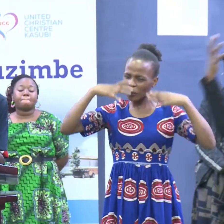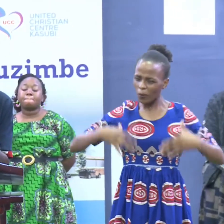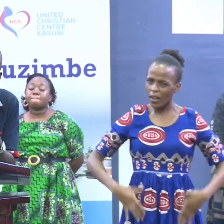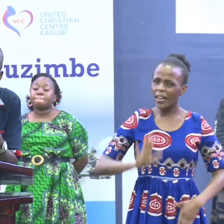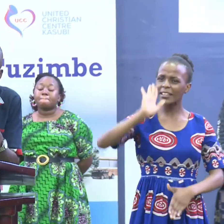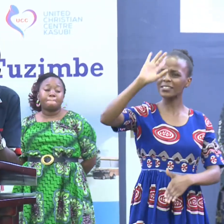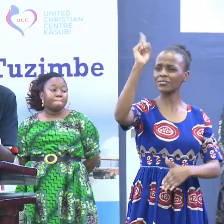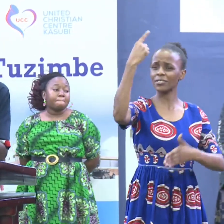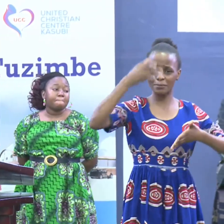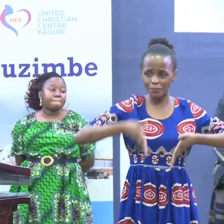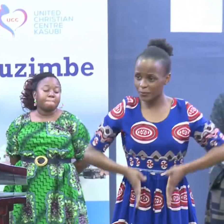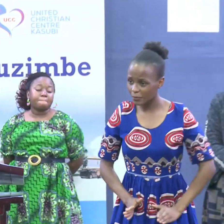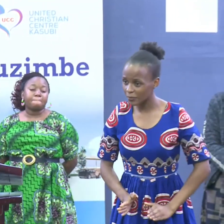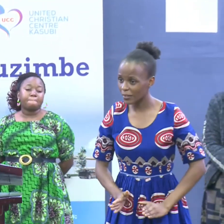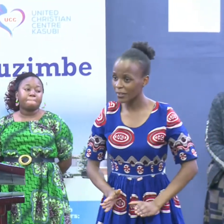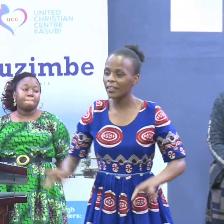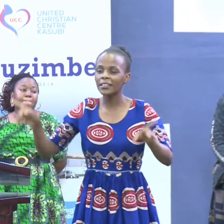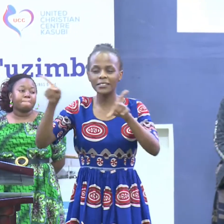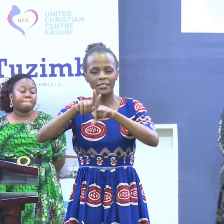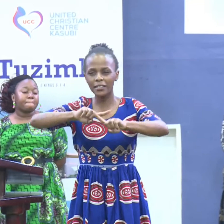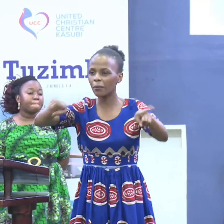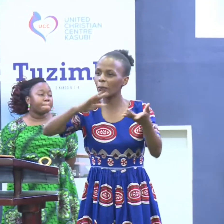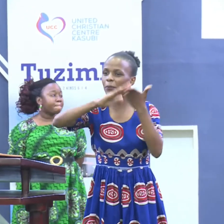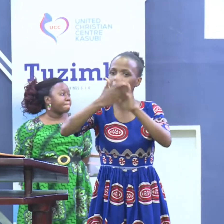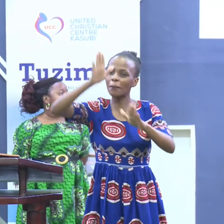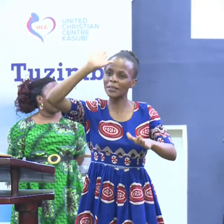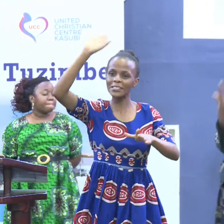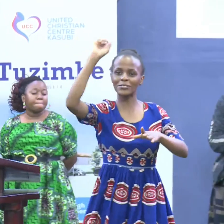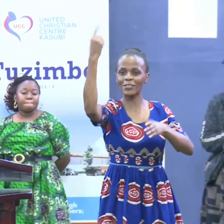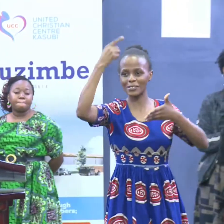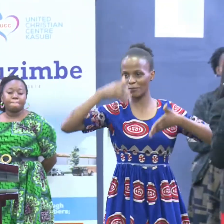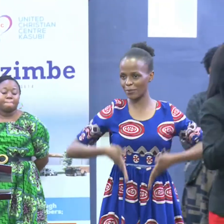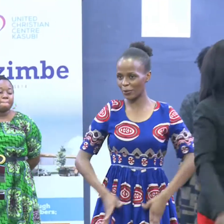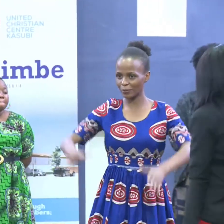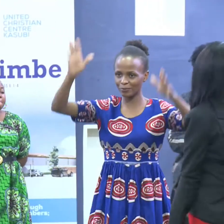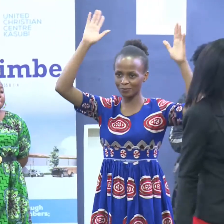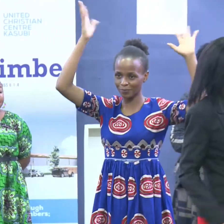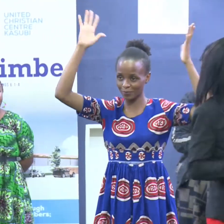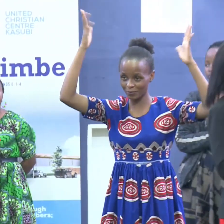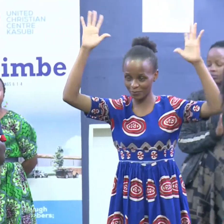when we dress with the firstborn, we become his firstborn.